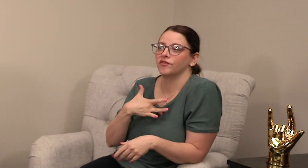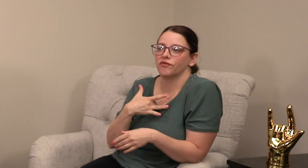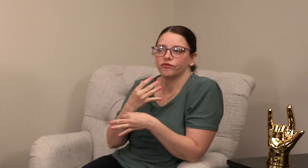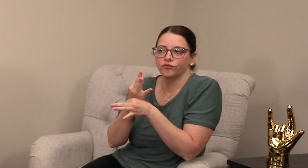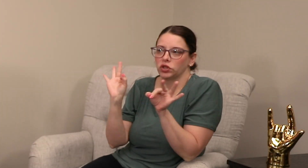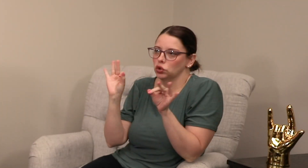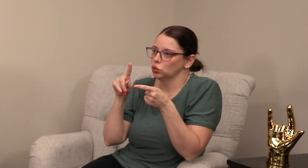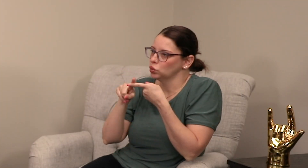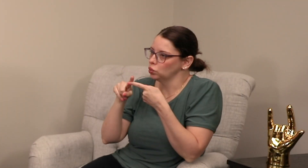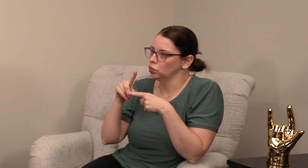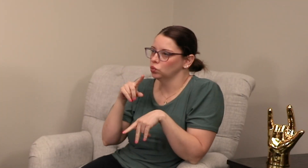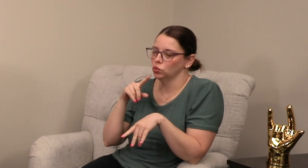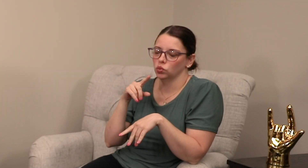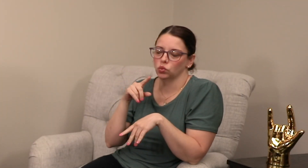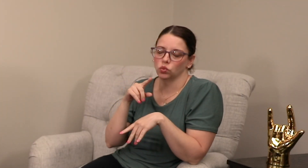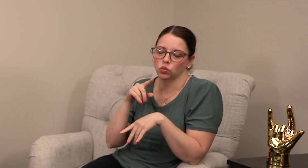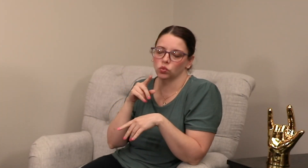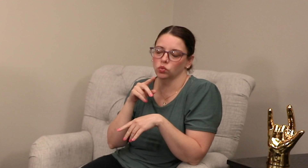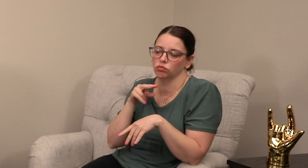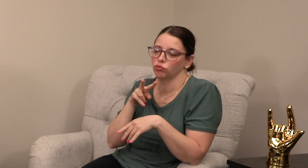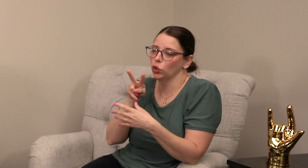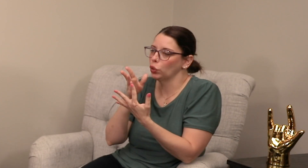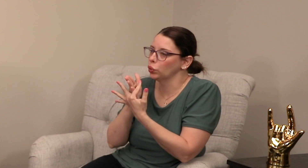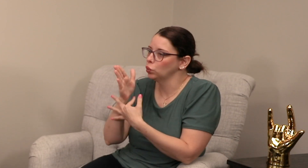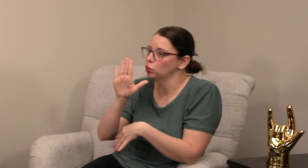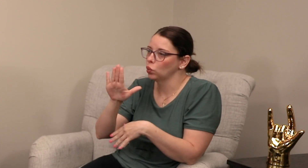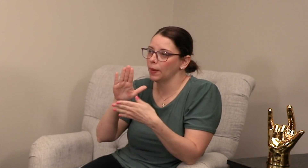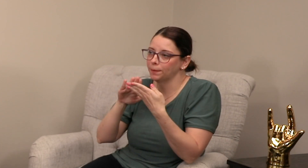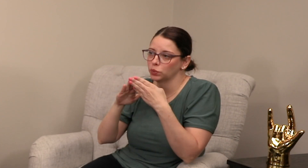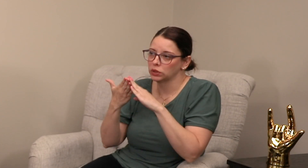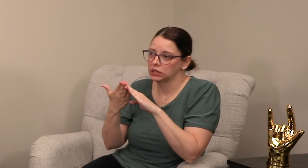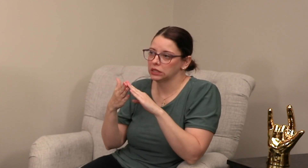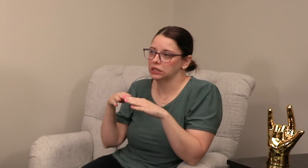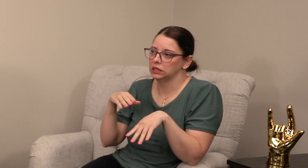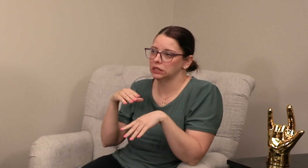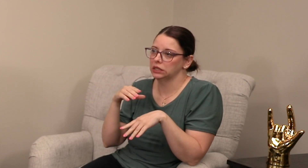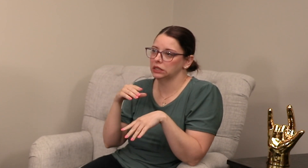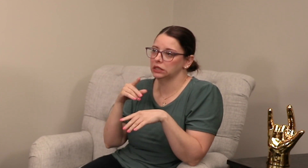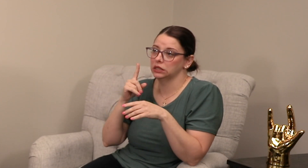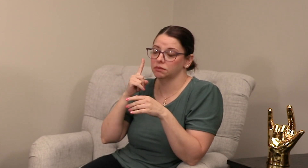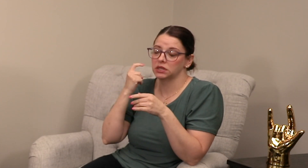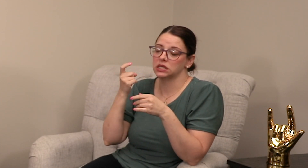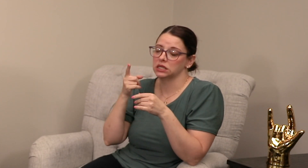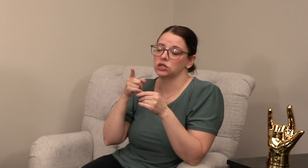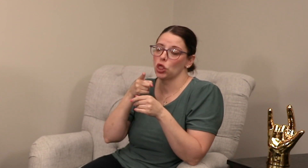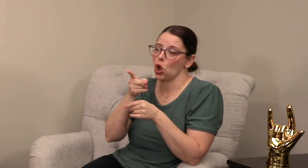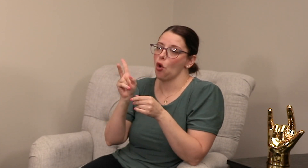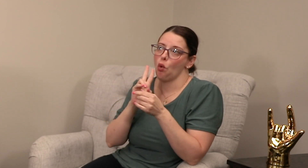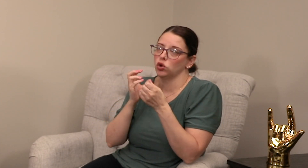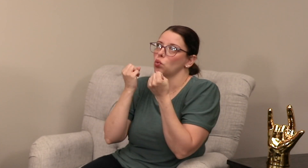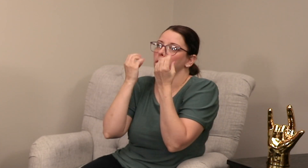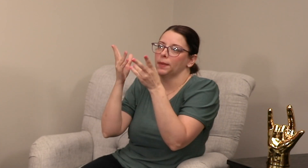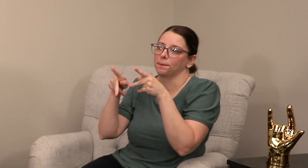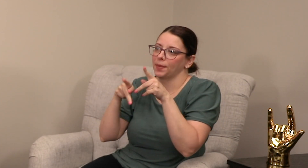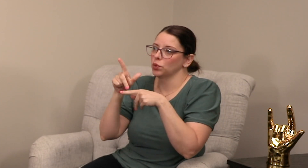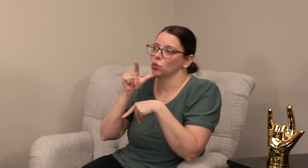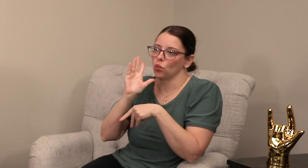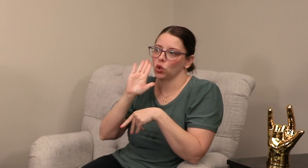Yes. Feel free just to look through your community, go through your community. I mean, there's so